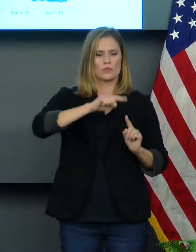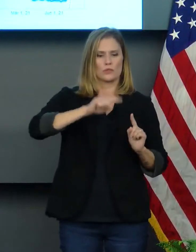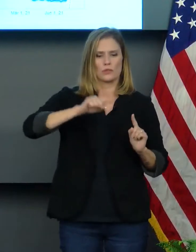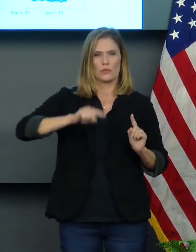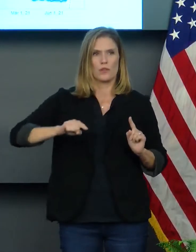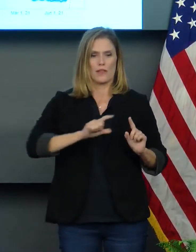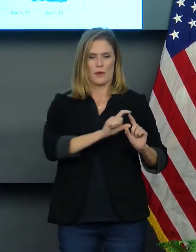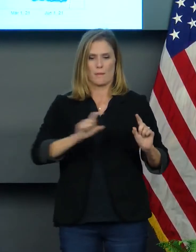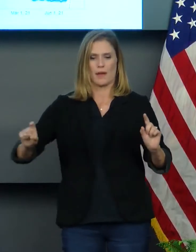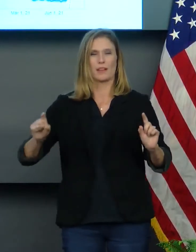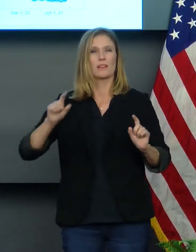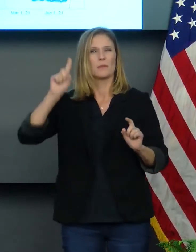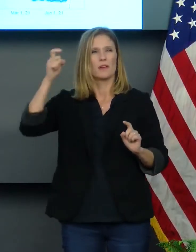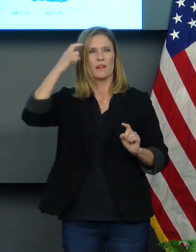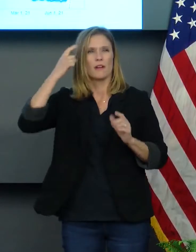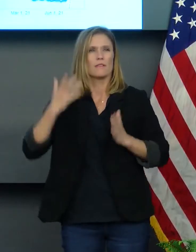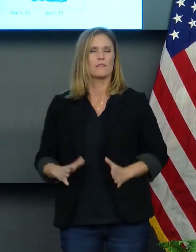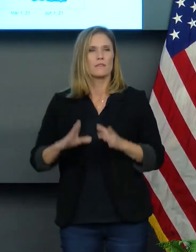mentioned it's